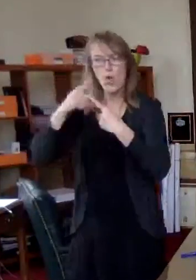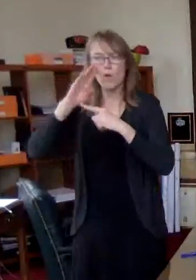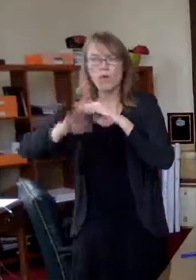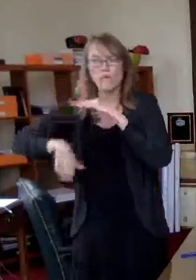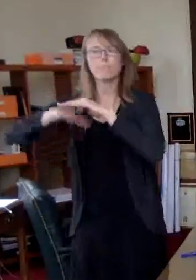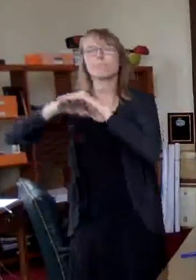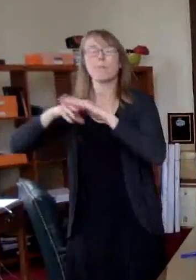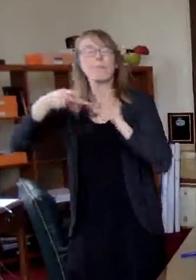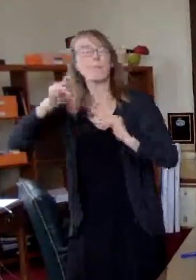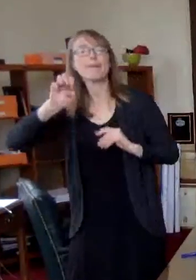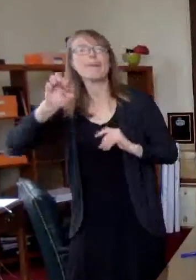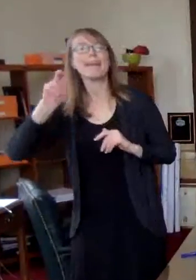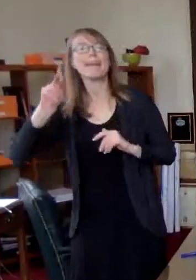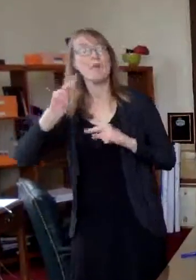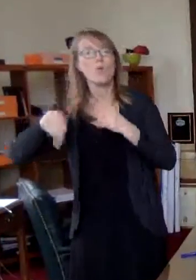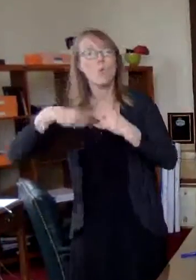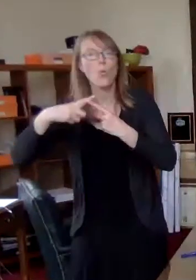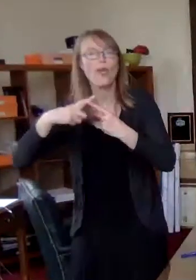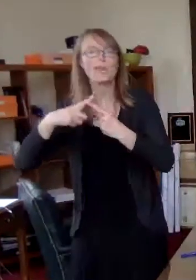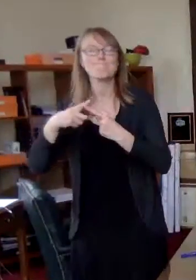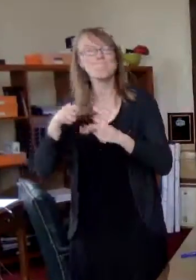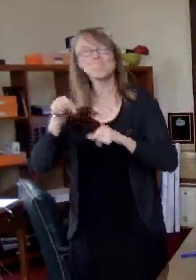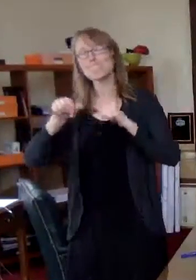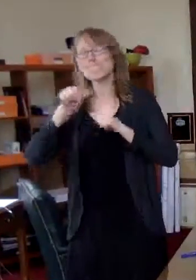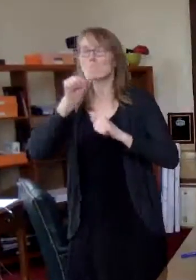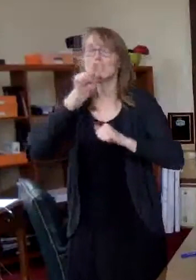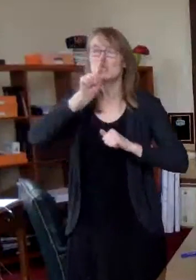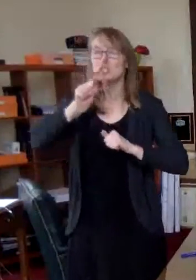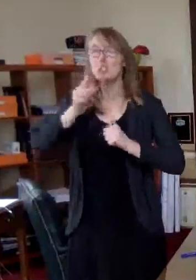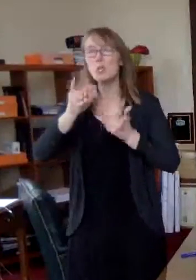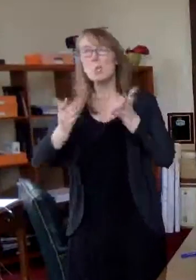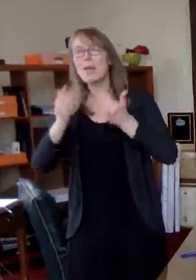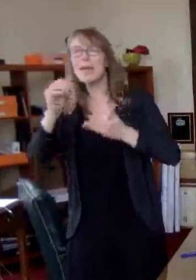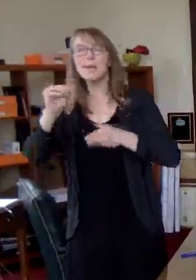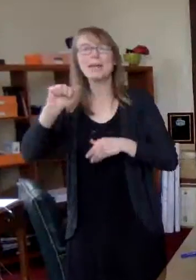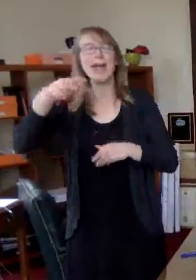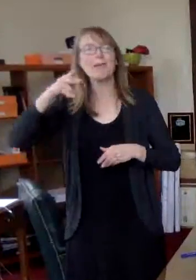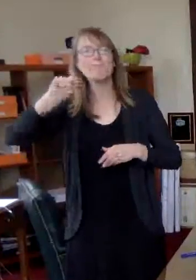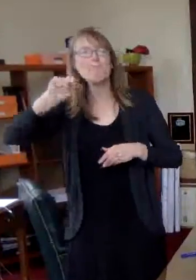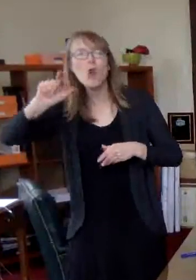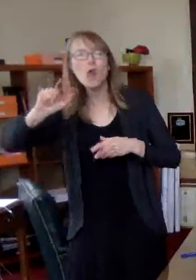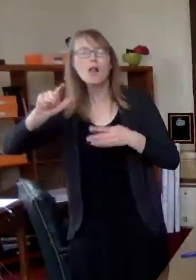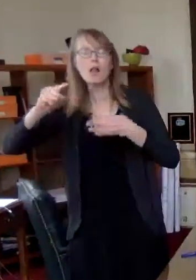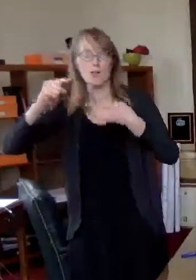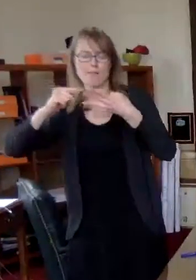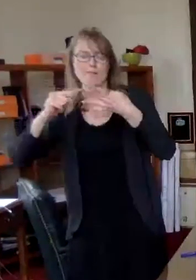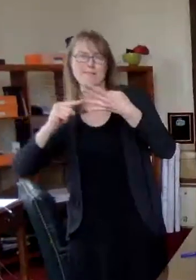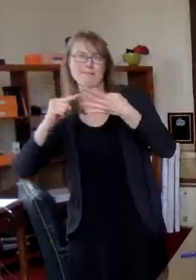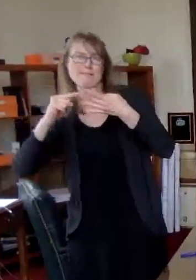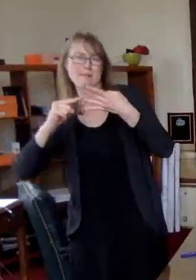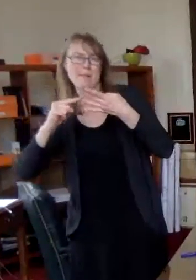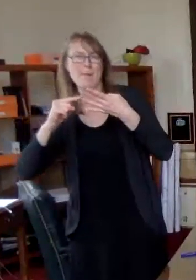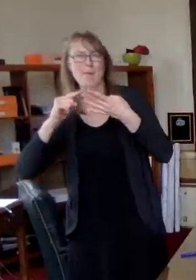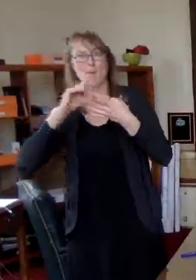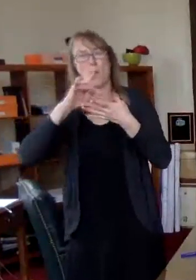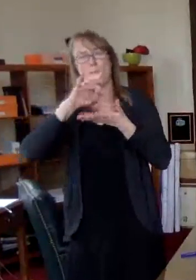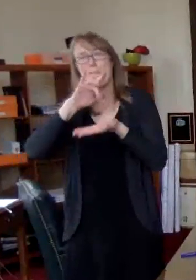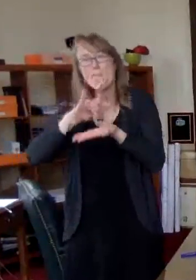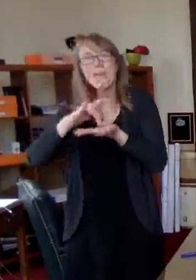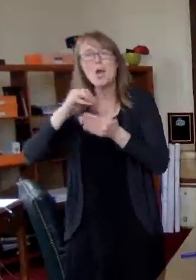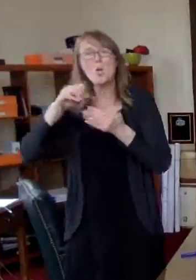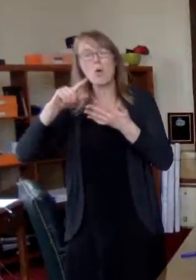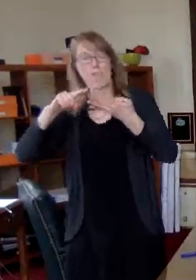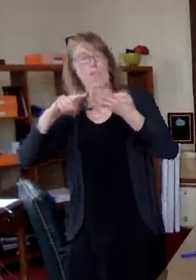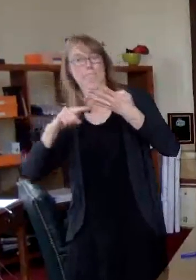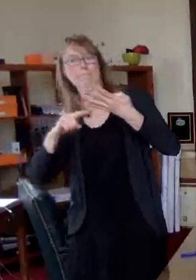sure. They're thinking the latter part of April, mid to late April. But it just really depends on how much this